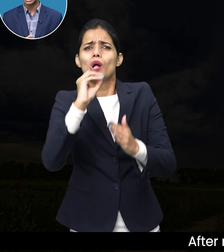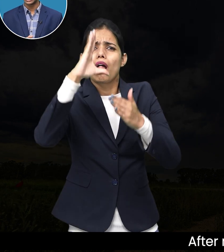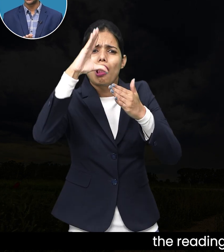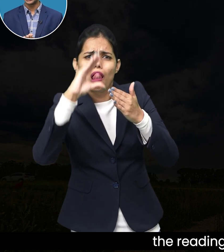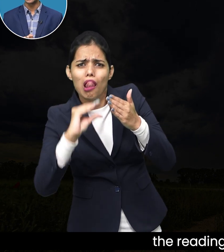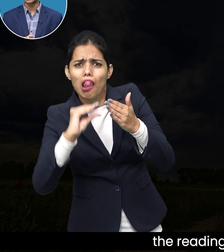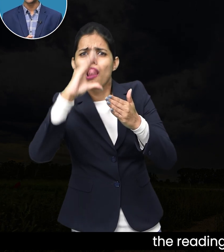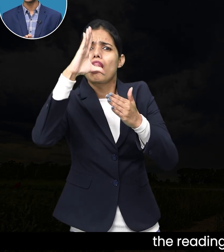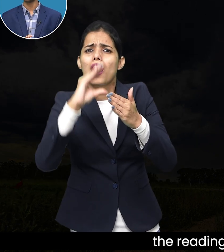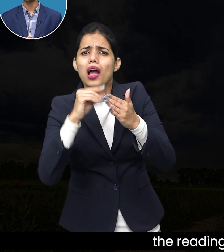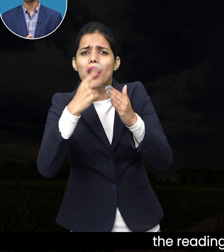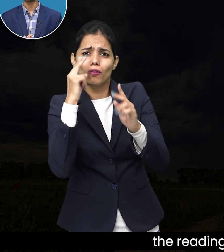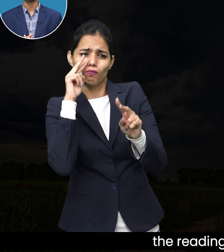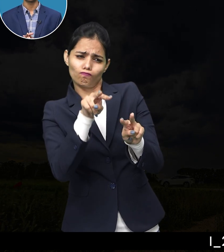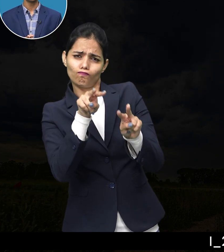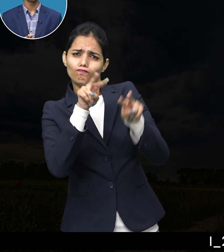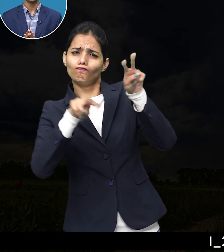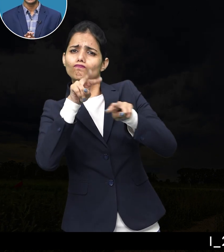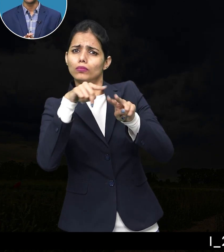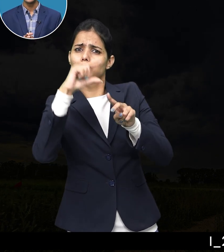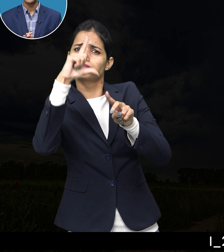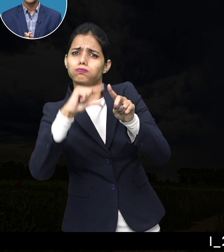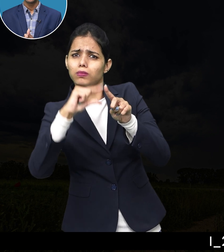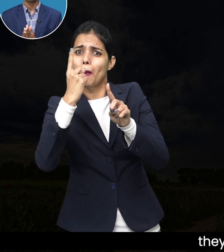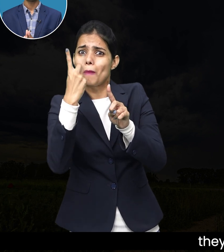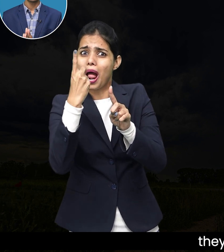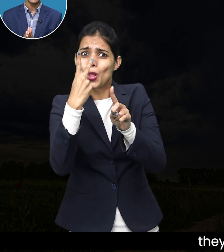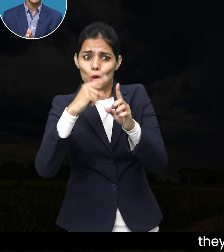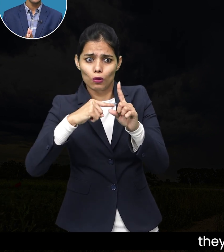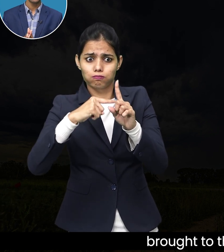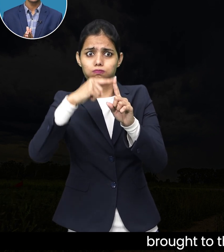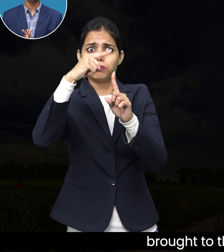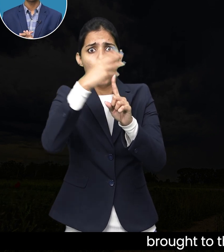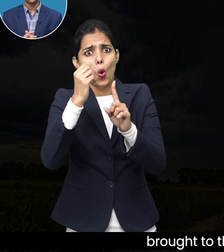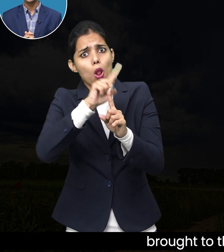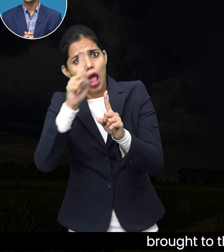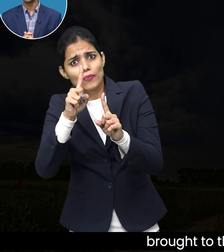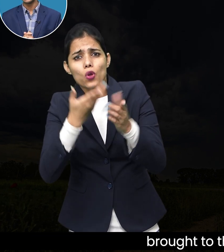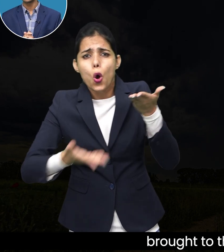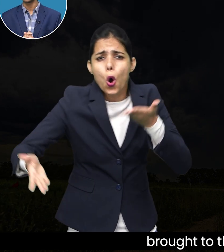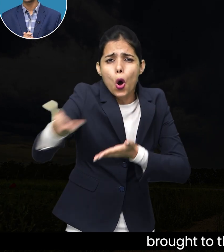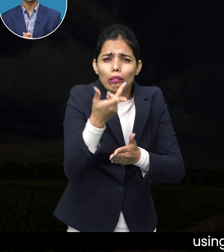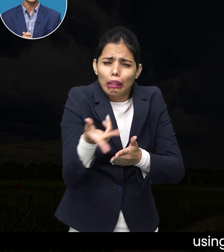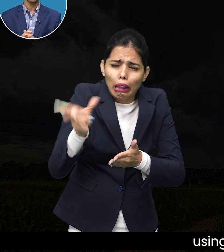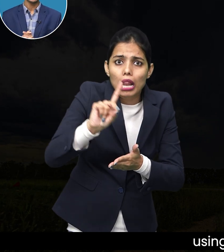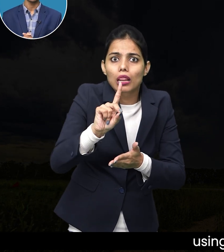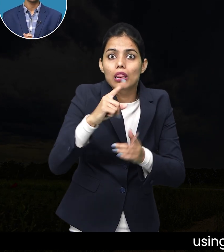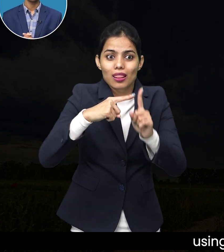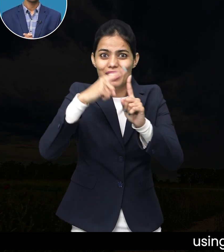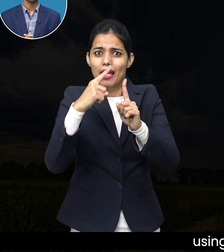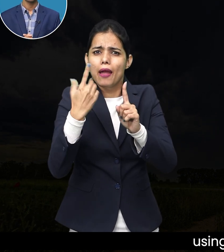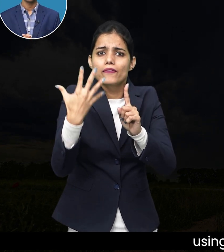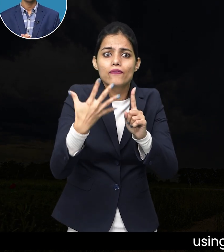After noting down the readings of the indicators I2 and I1, they are again brought to their original places using a